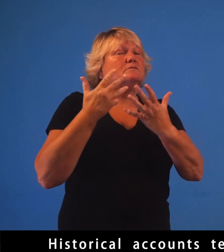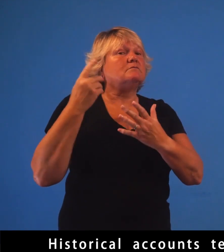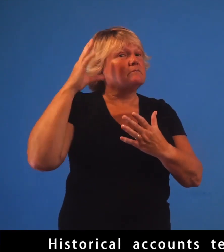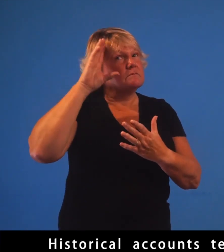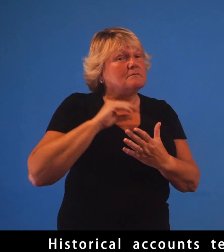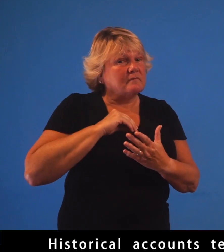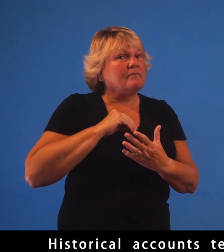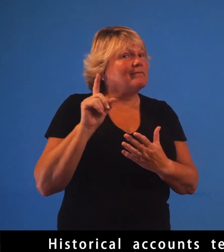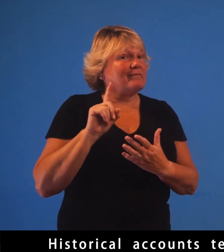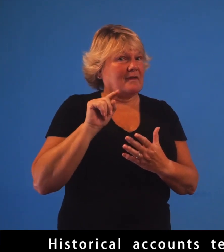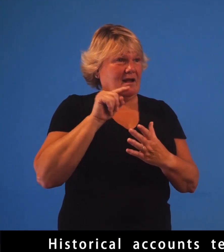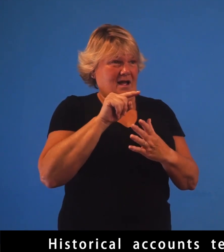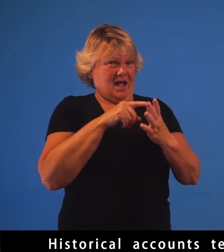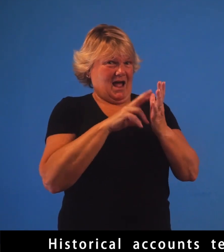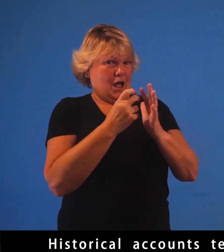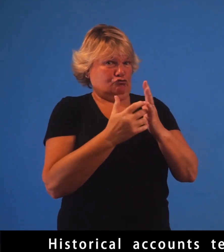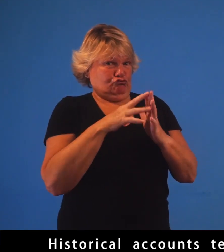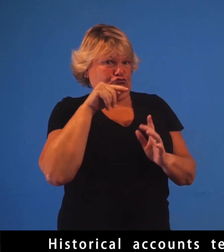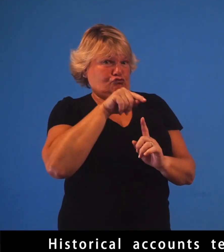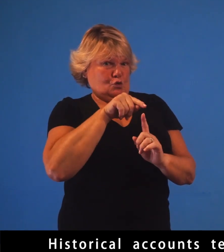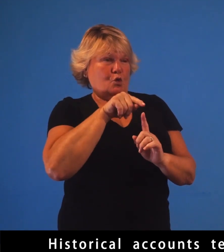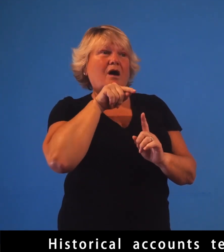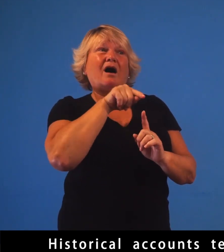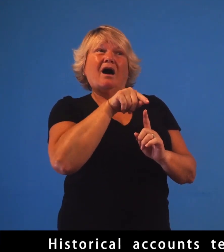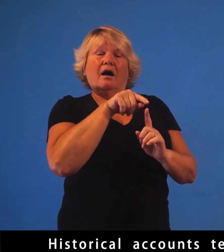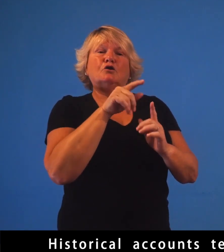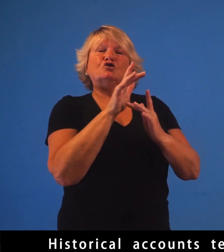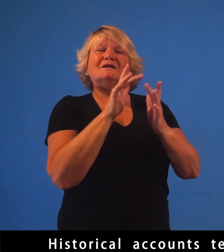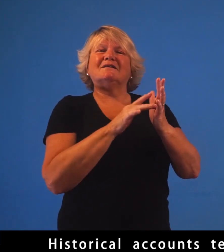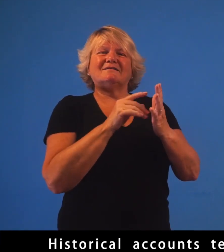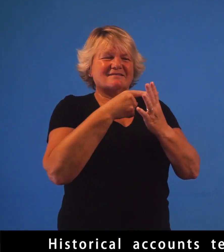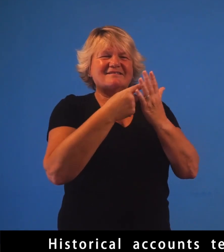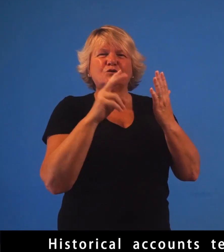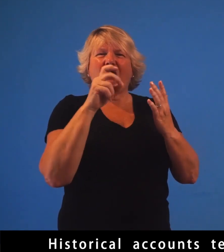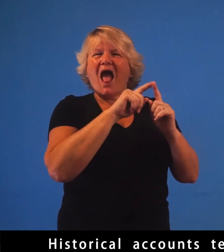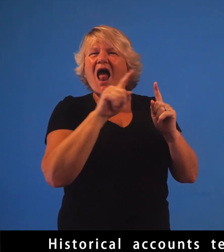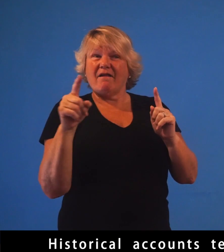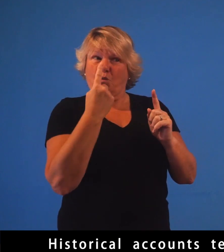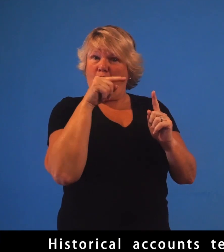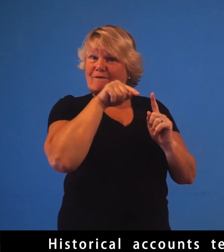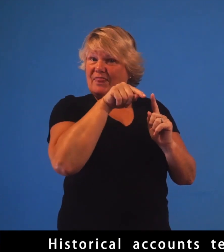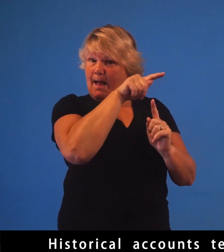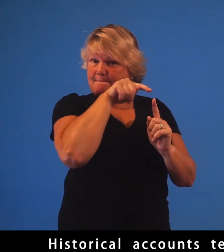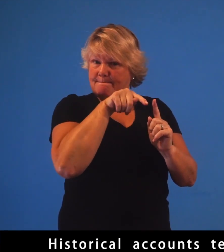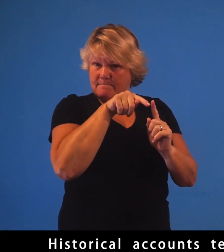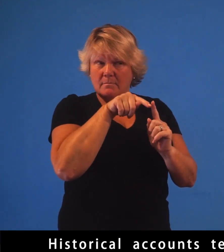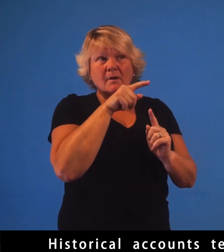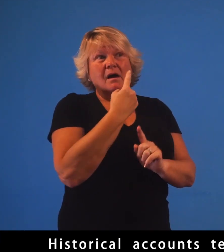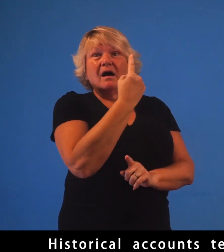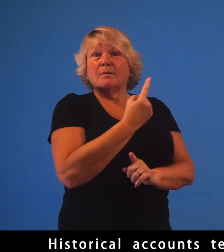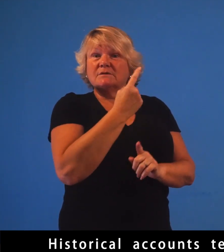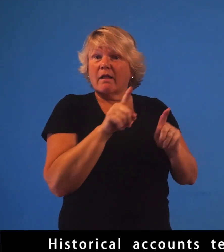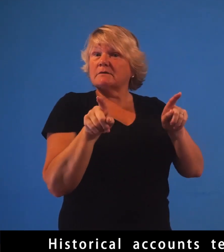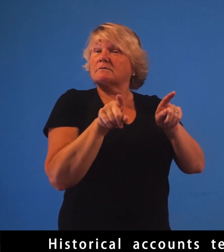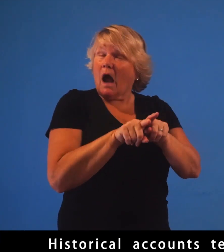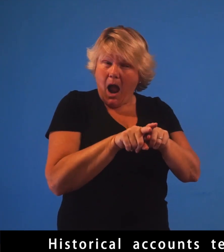Historical accounts tell us that Andrew, one of Jesus' disciples, was crucified like his Lord.